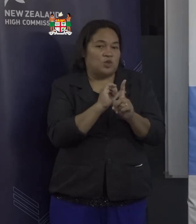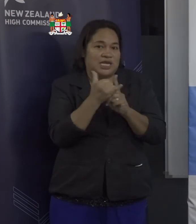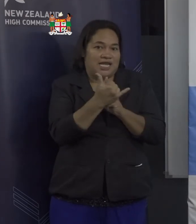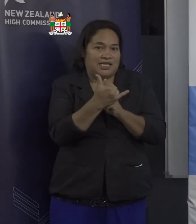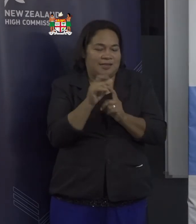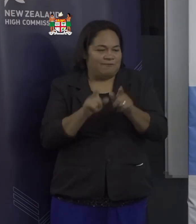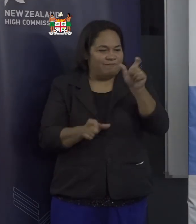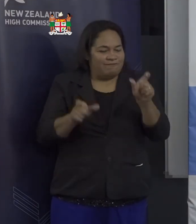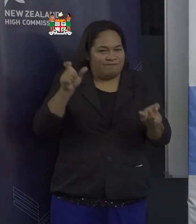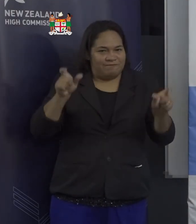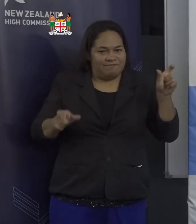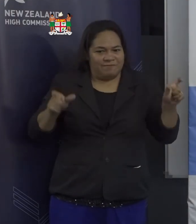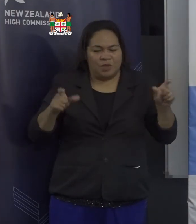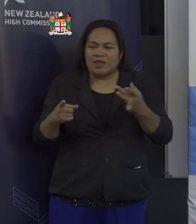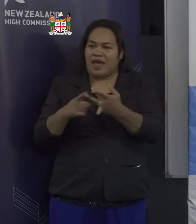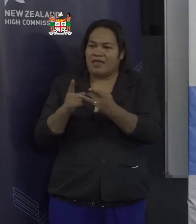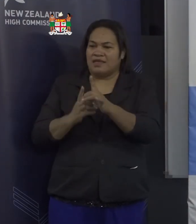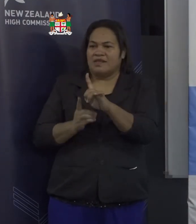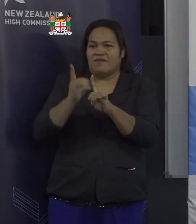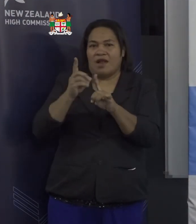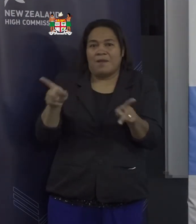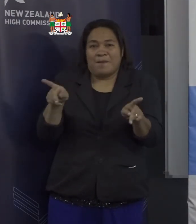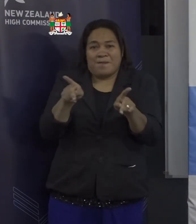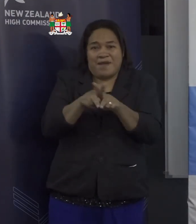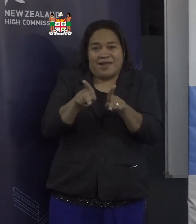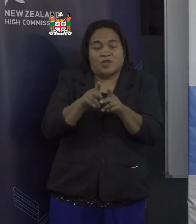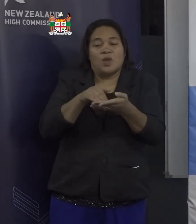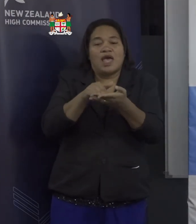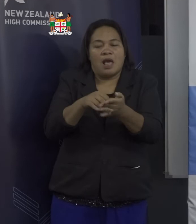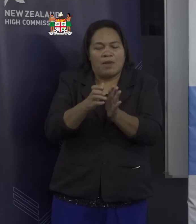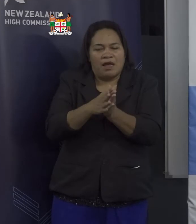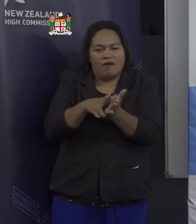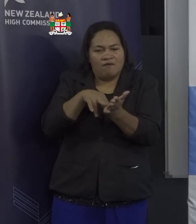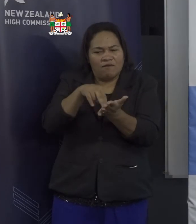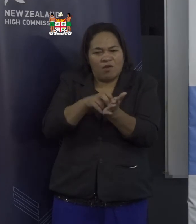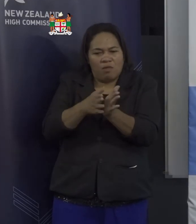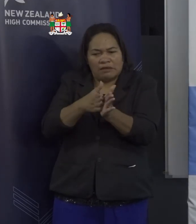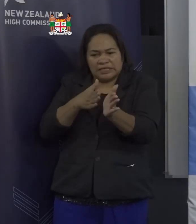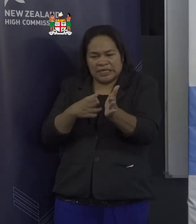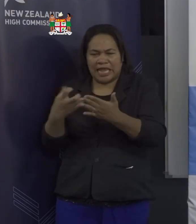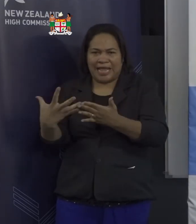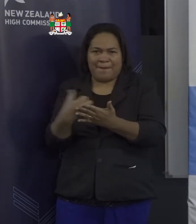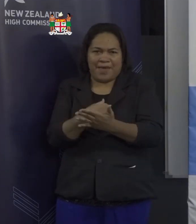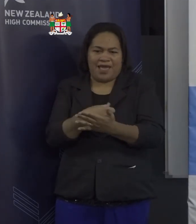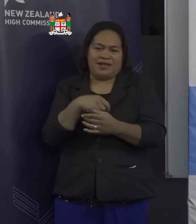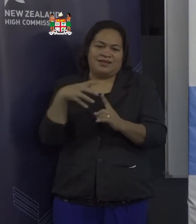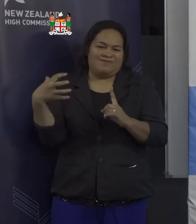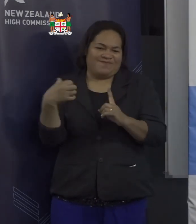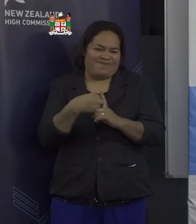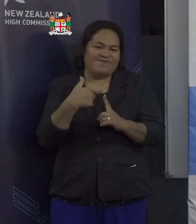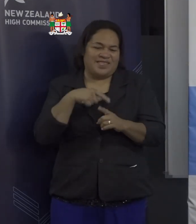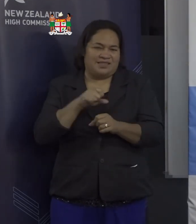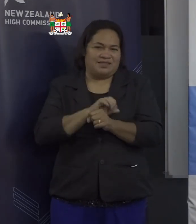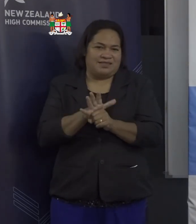has the Government of Fiji, and with other development partners to help vulnerable communities impacted by the pandemic. As the